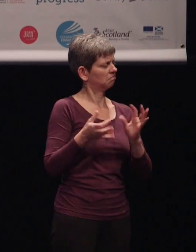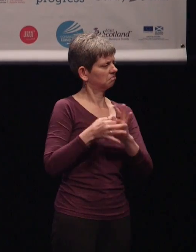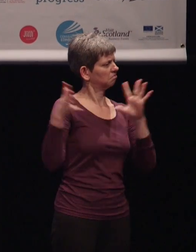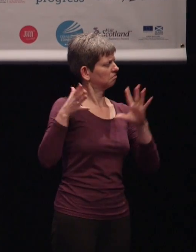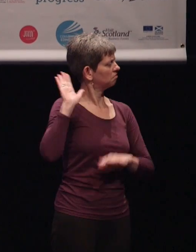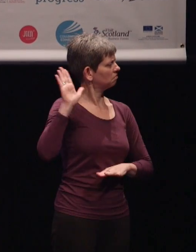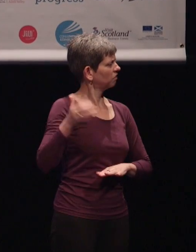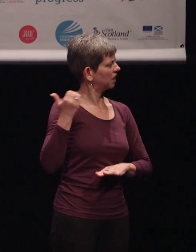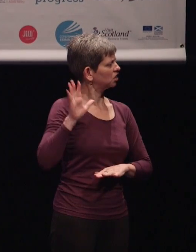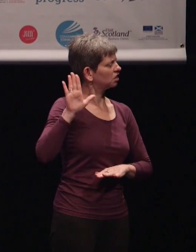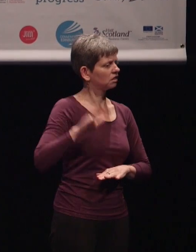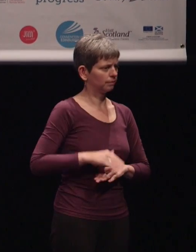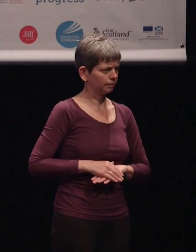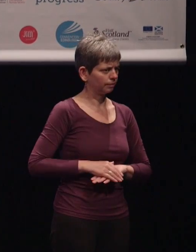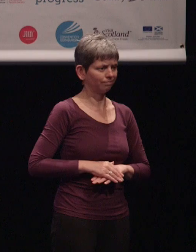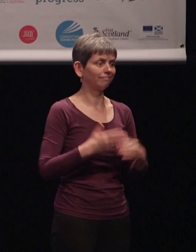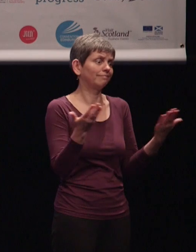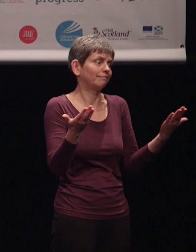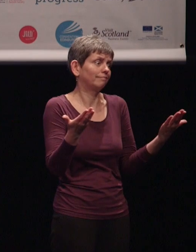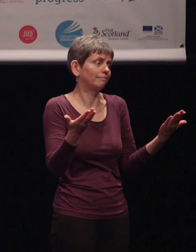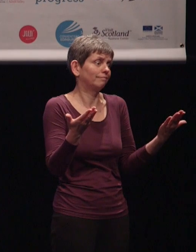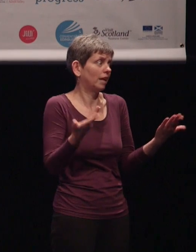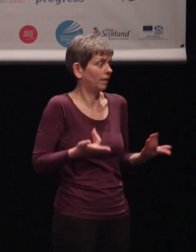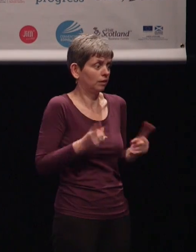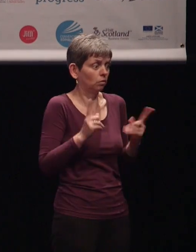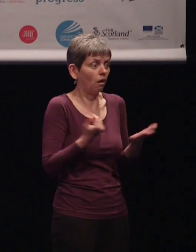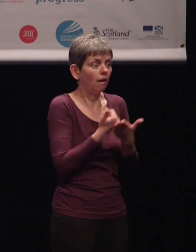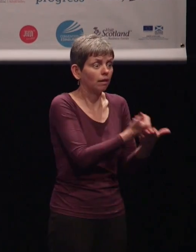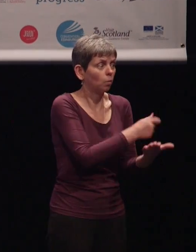So once that happens, we can't help them, right?